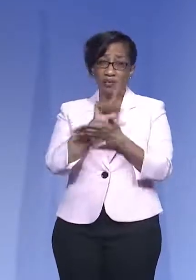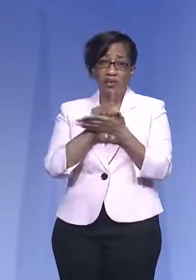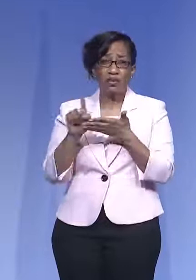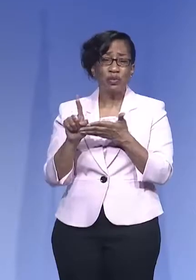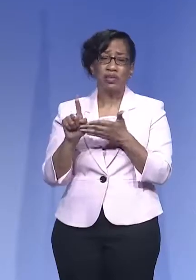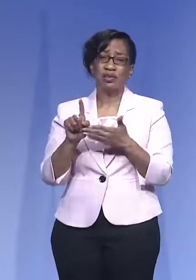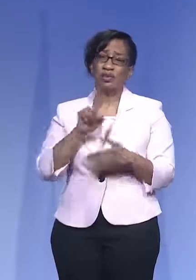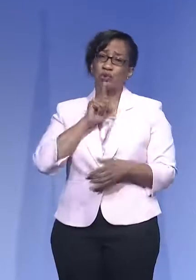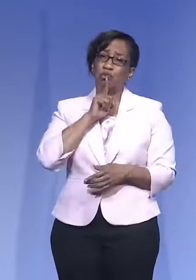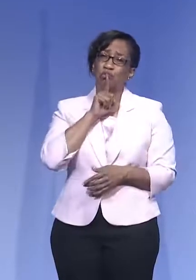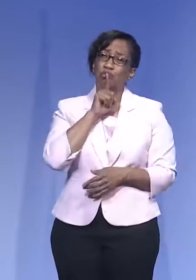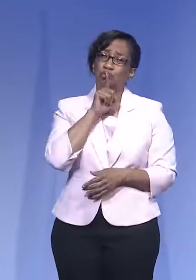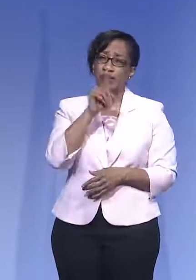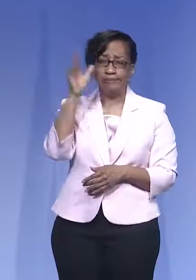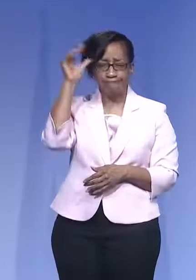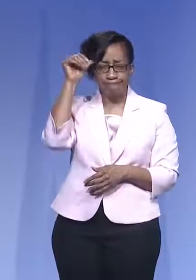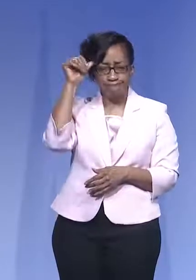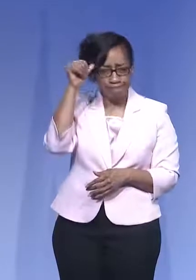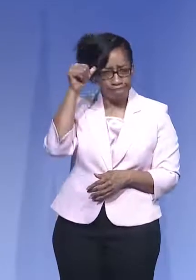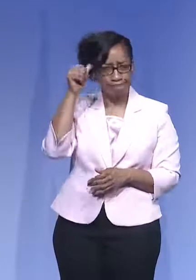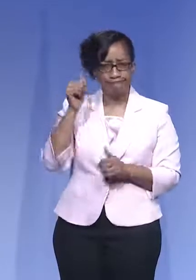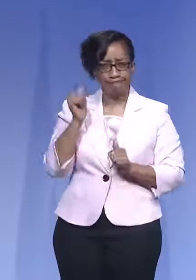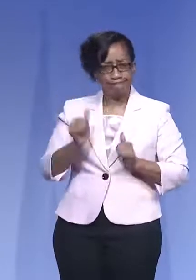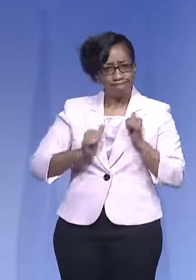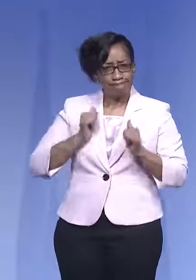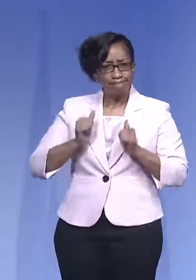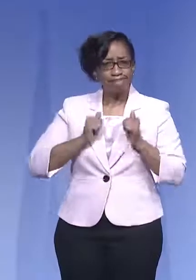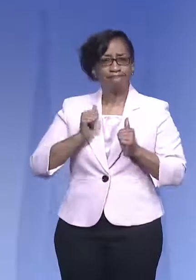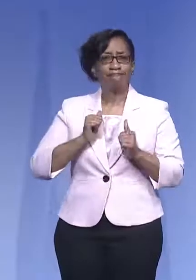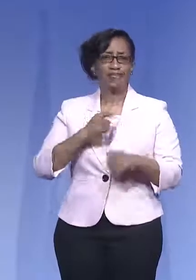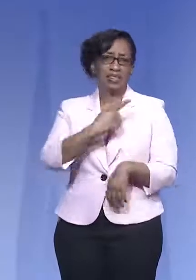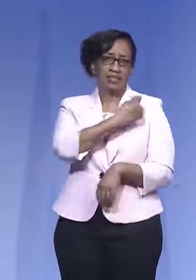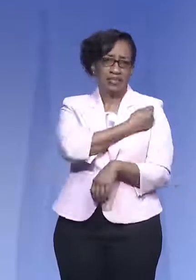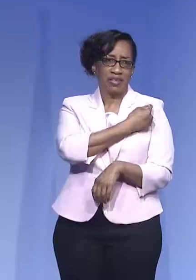hard this month of May to get vaccines while we still have